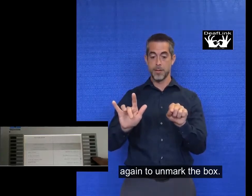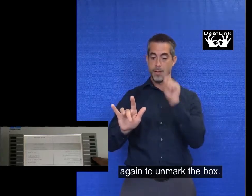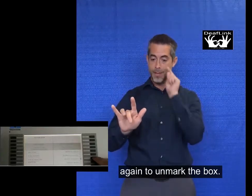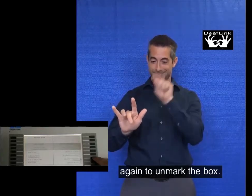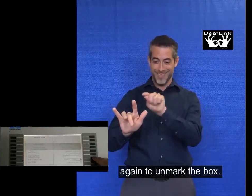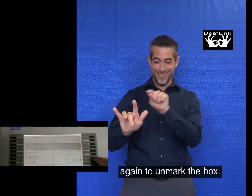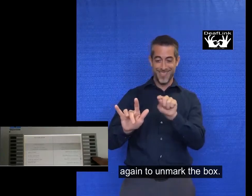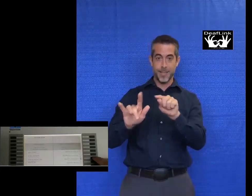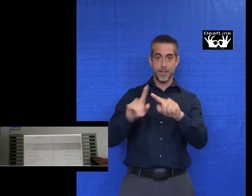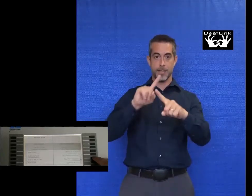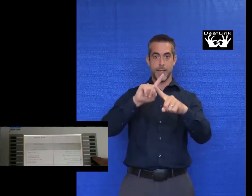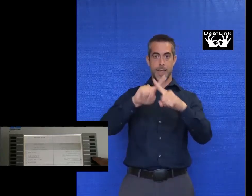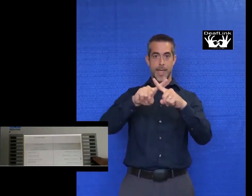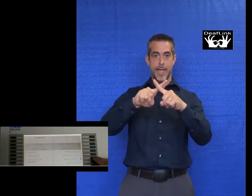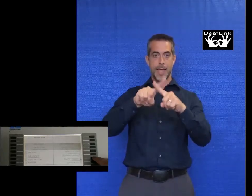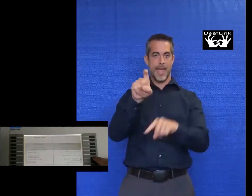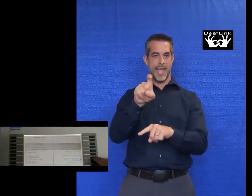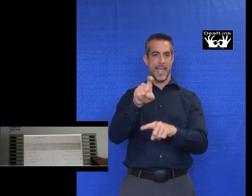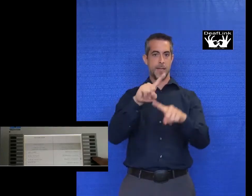the box.